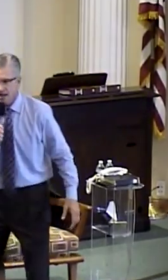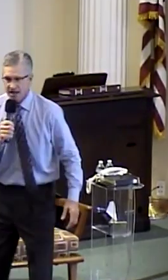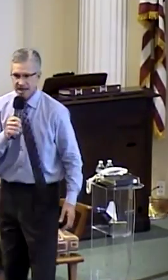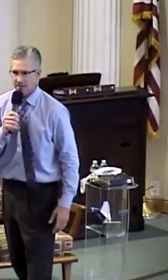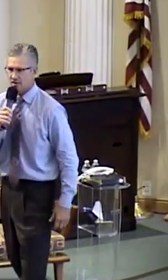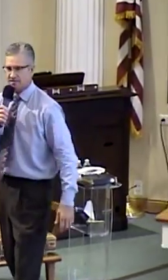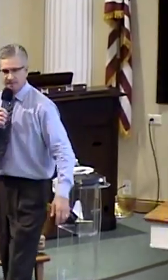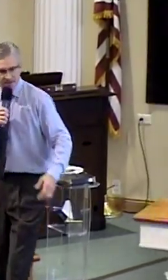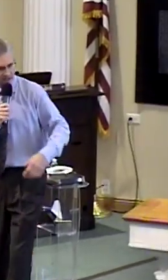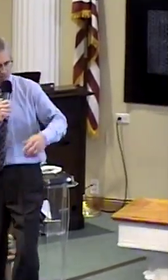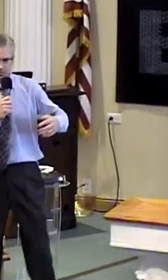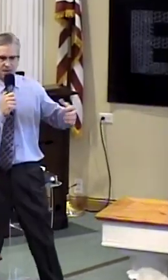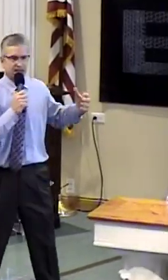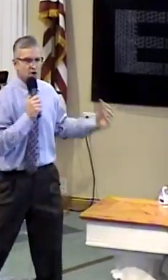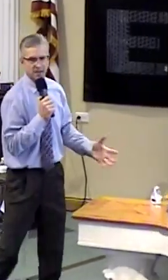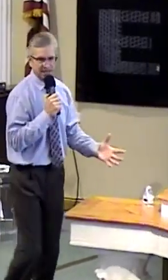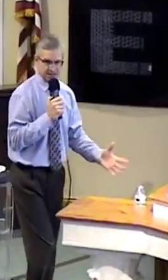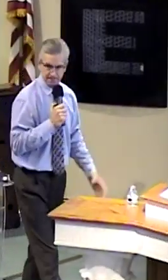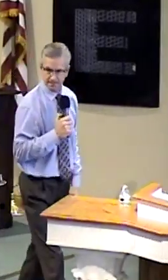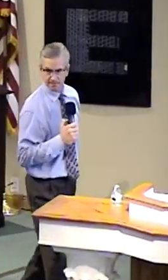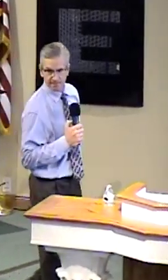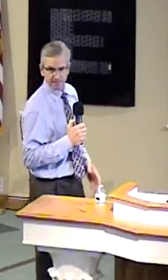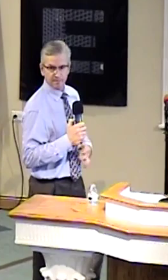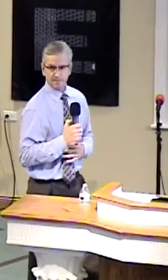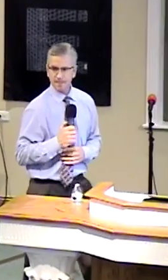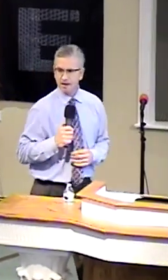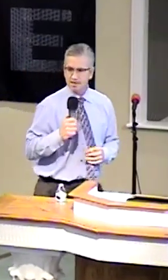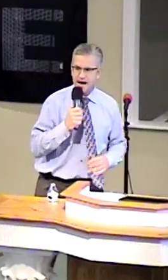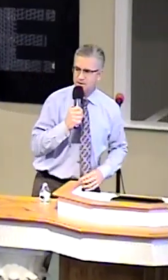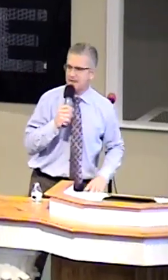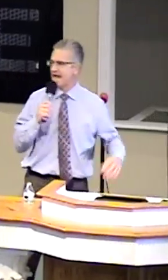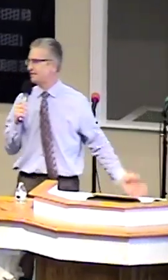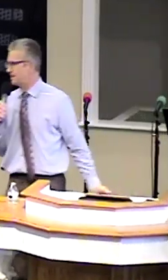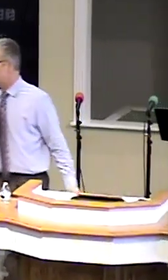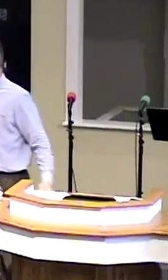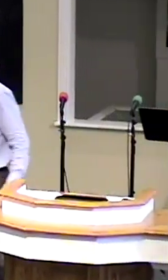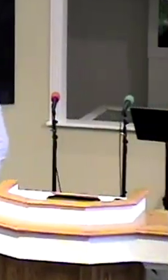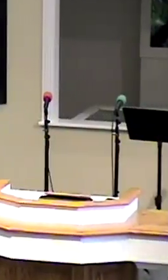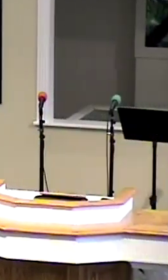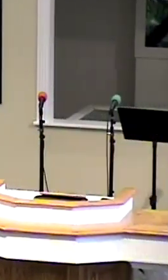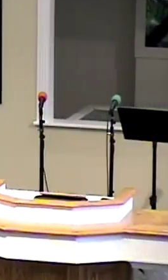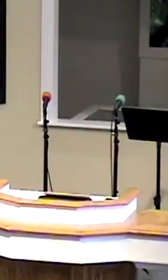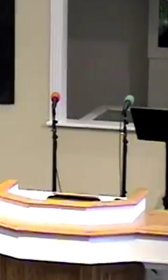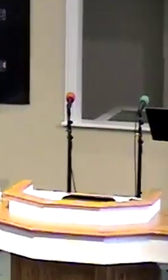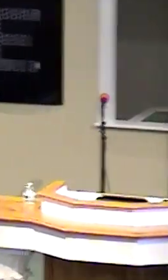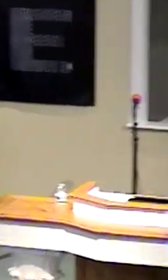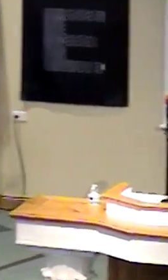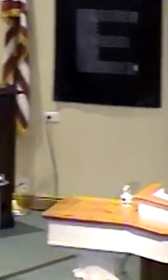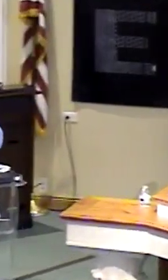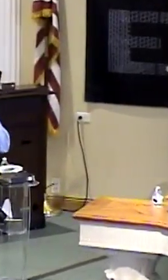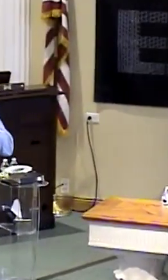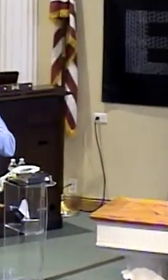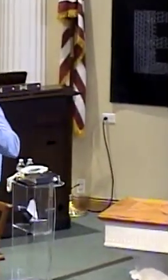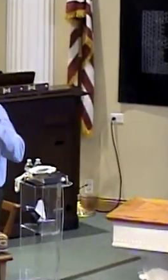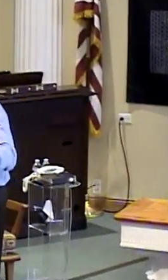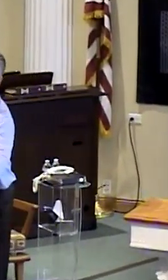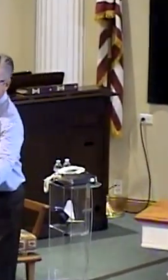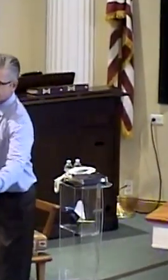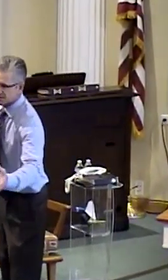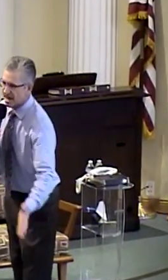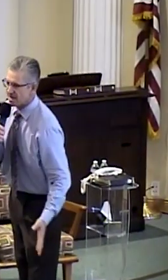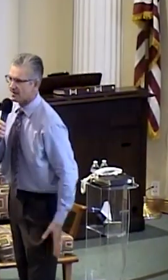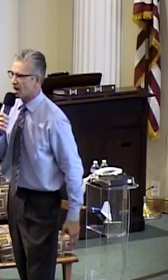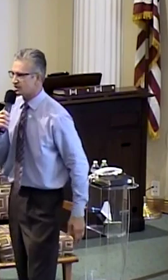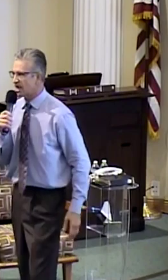ourselves? That would be humanism. That would be atheism. But the truth is we